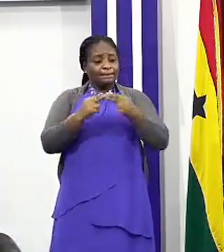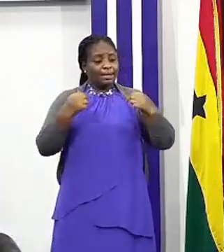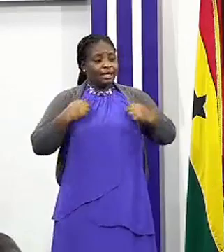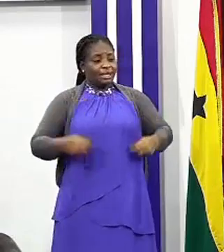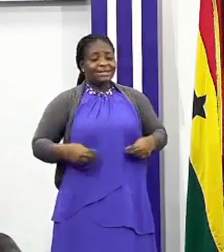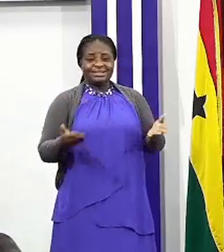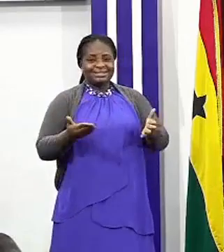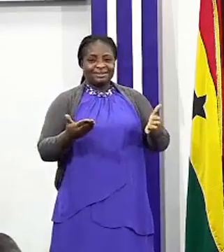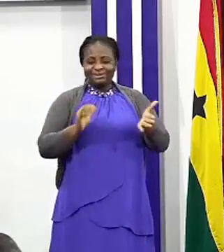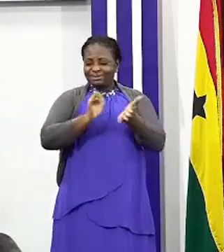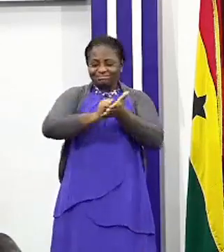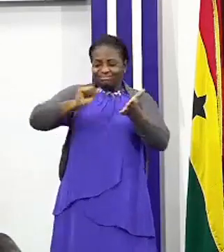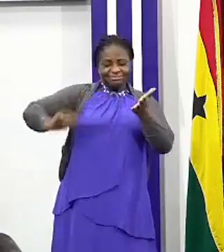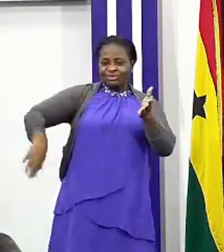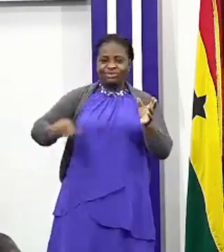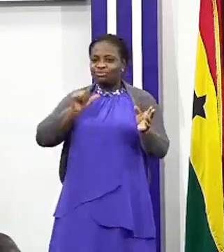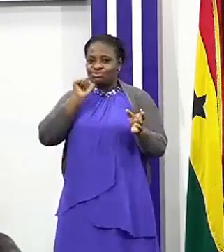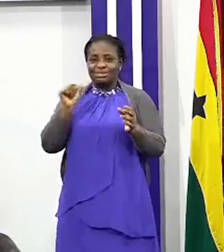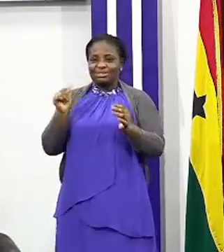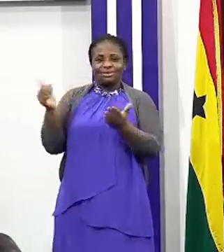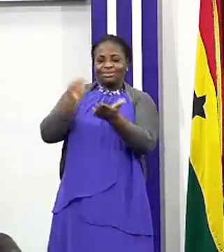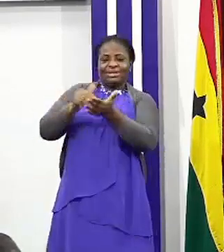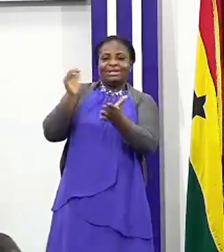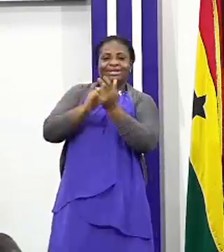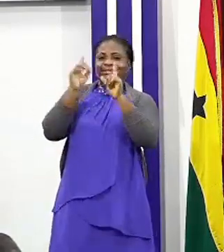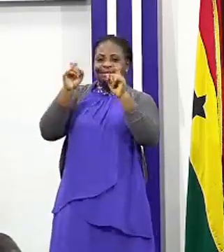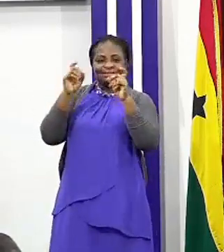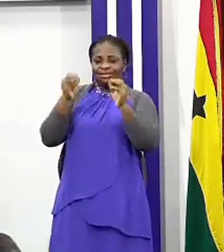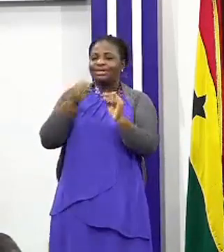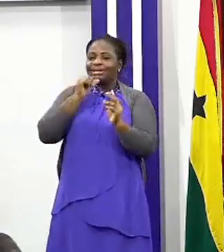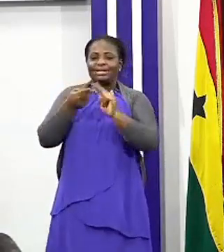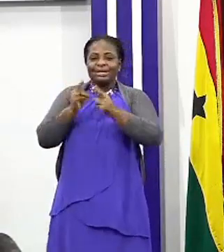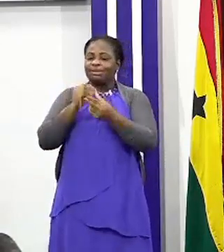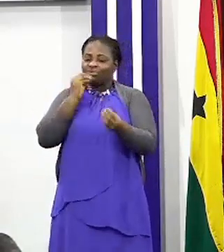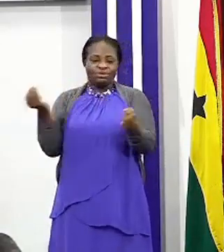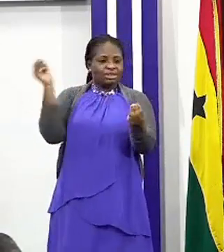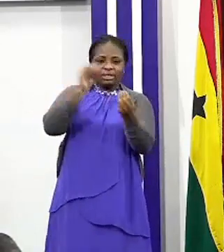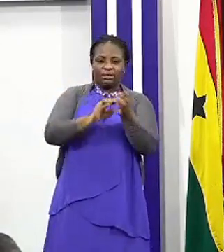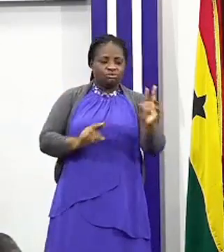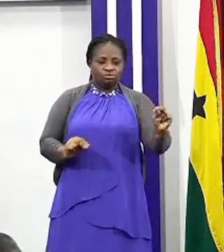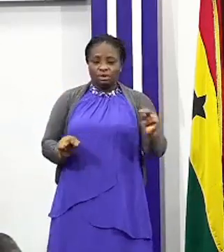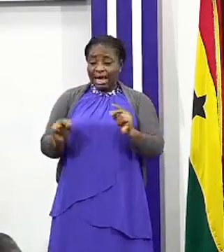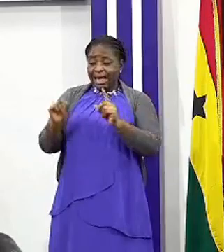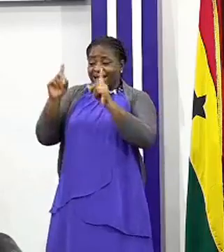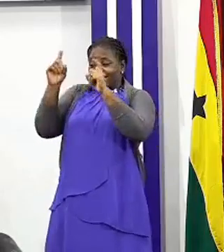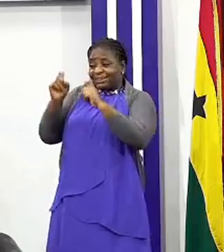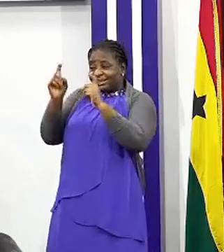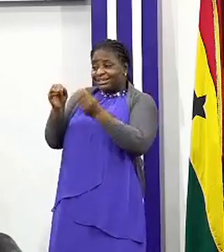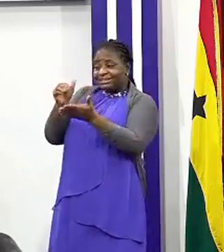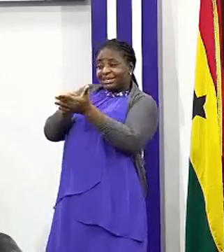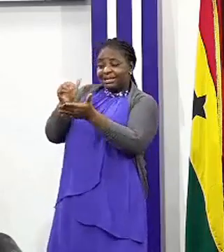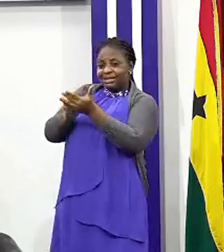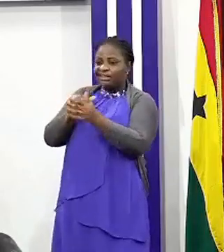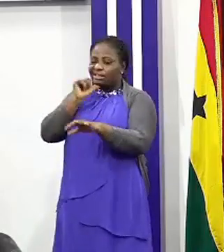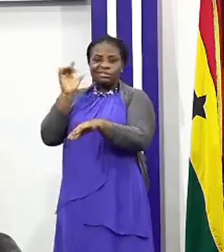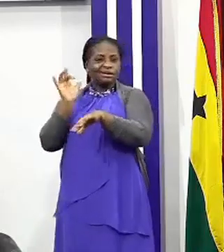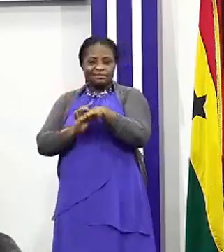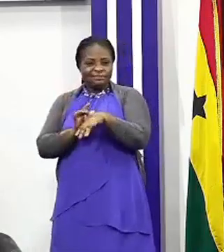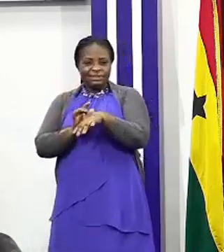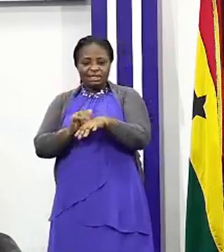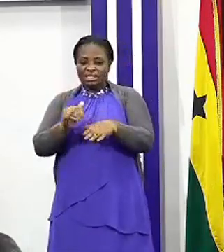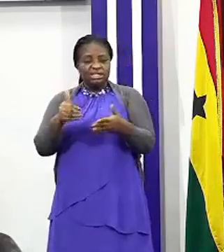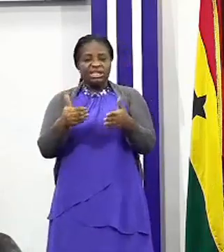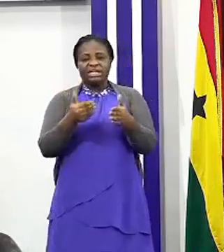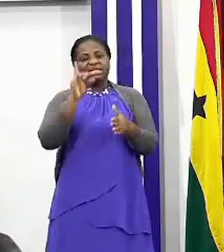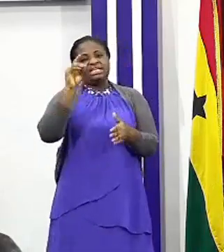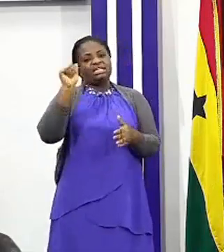Service, it excludes those who have been retested. So I think this point should be made clear, that the retesting does not affect the data